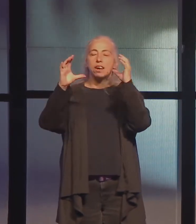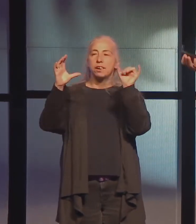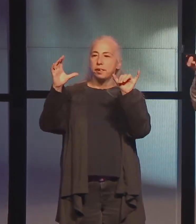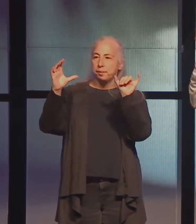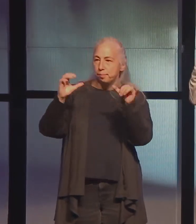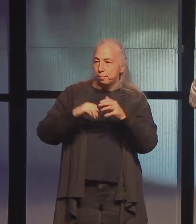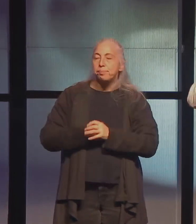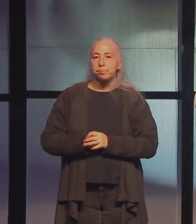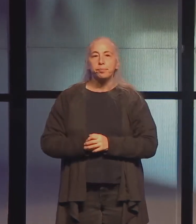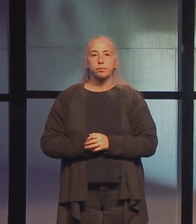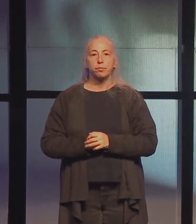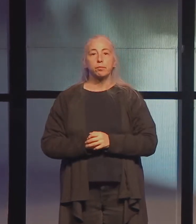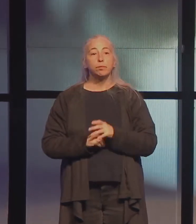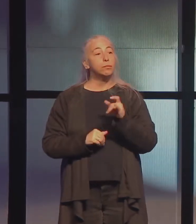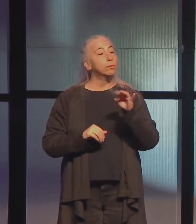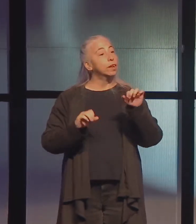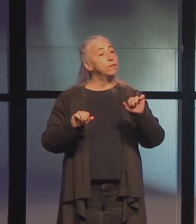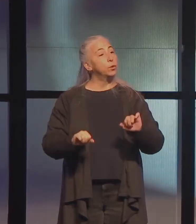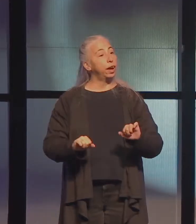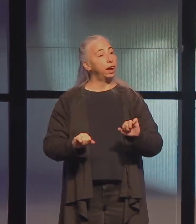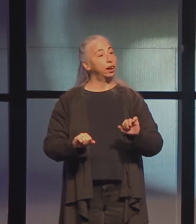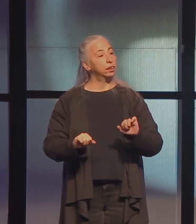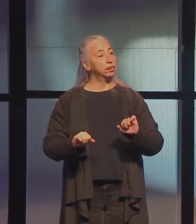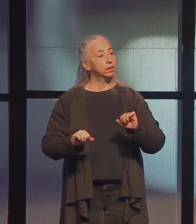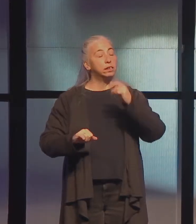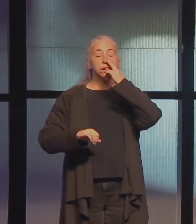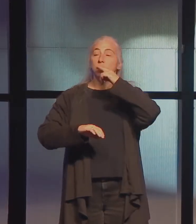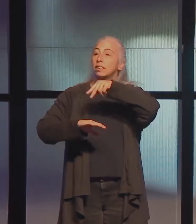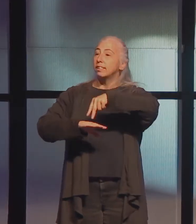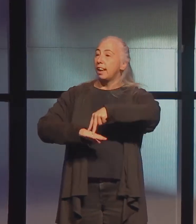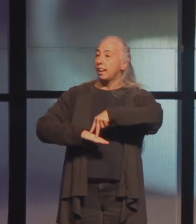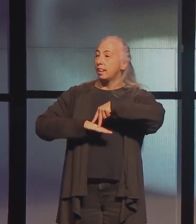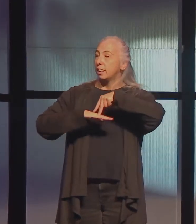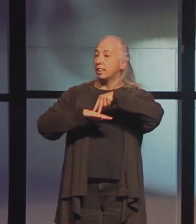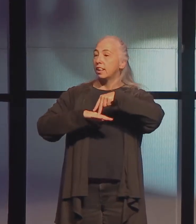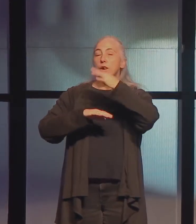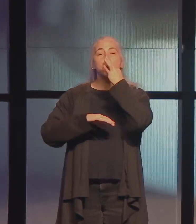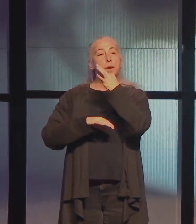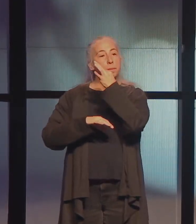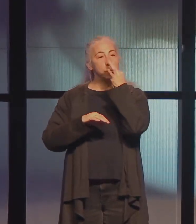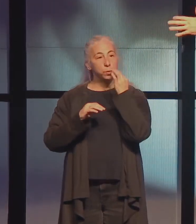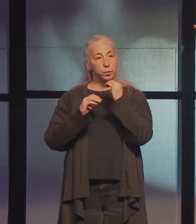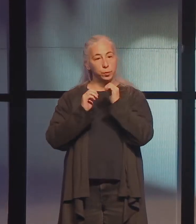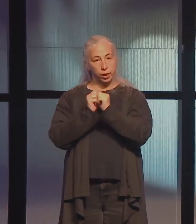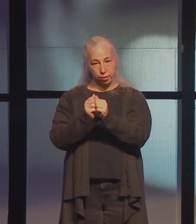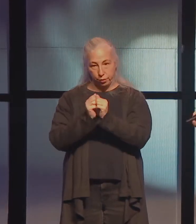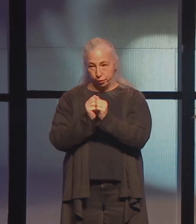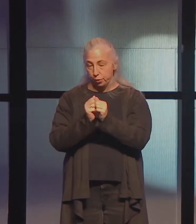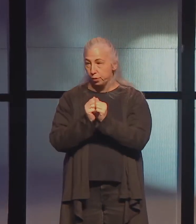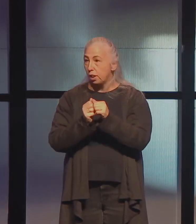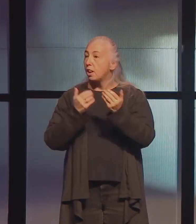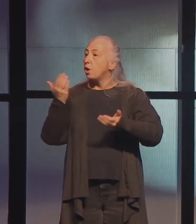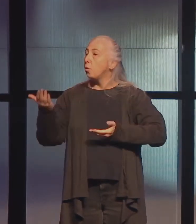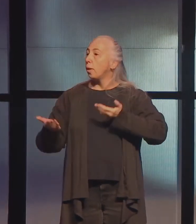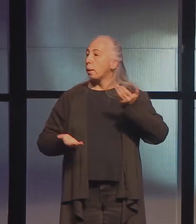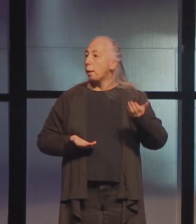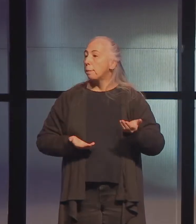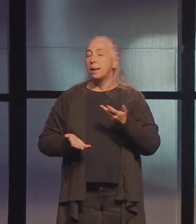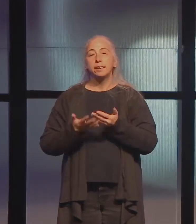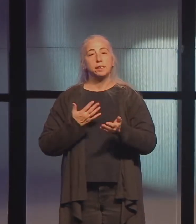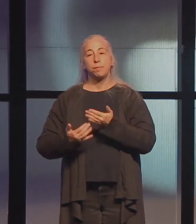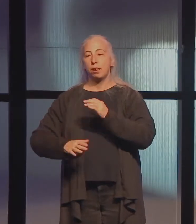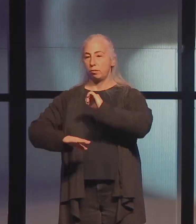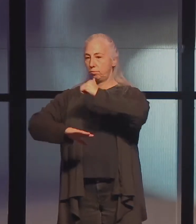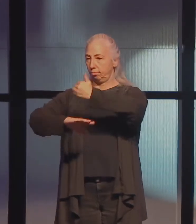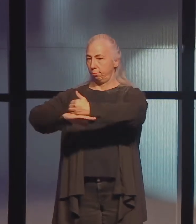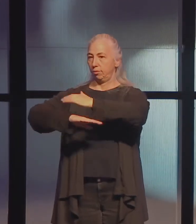So I'm going to invite you, if you're able to stand right now, and we're going to have communion together. Everyone is welcome to the table, whether you're sitting at your own